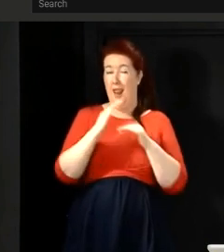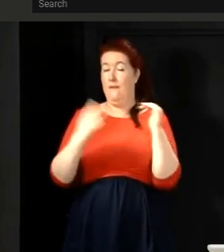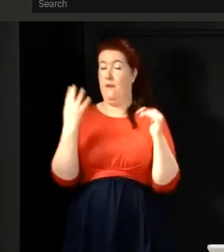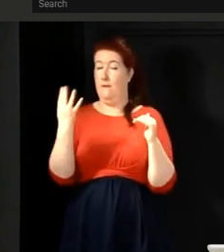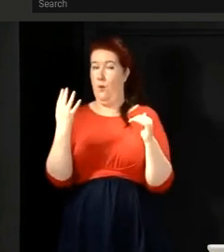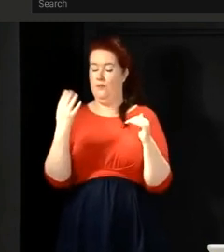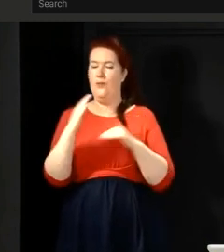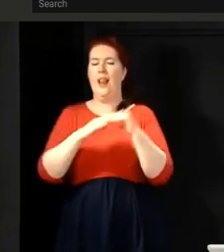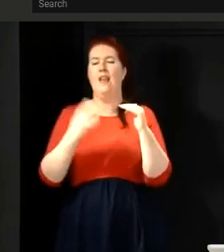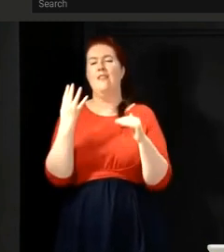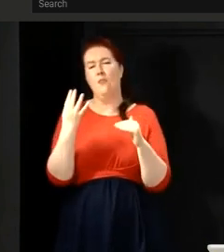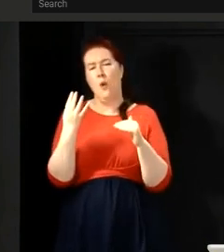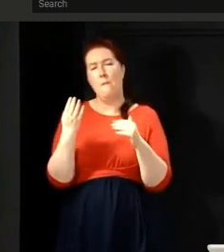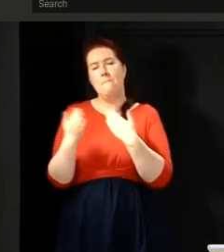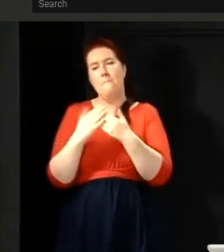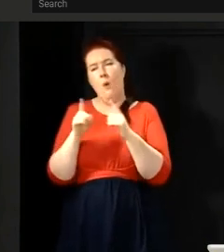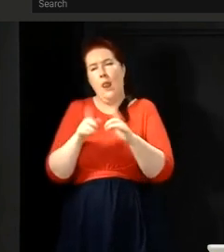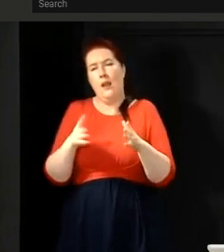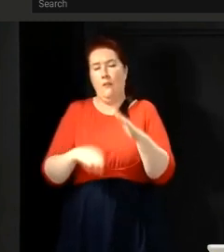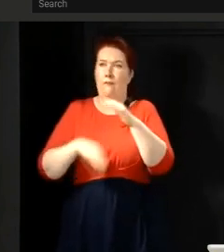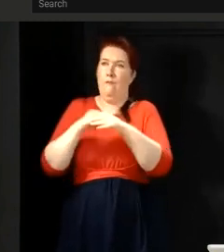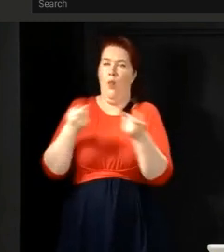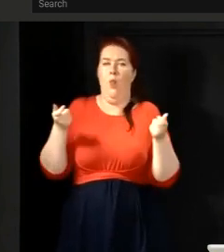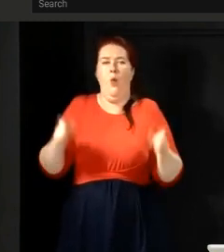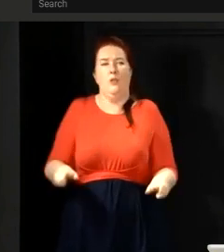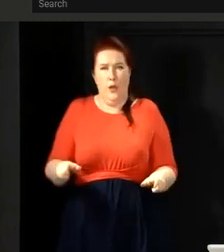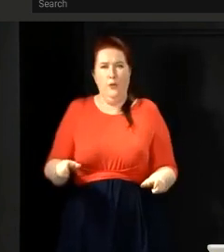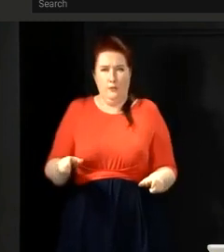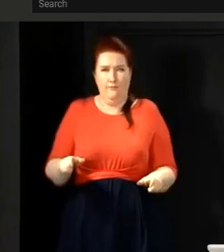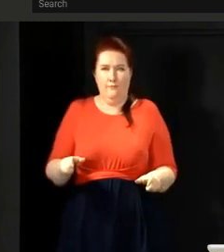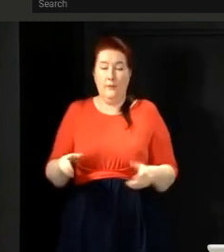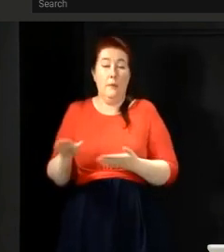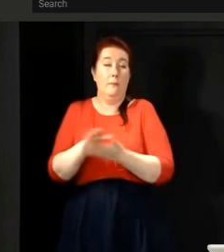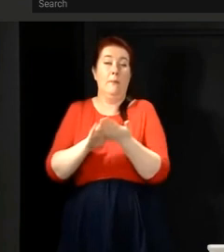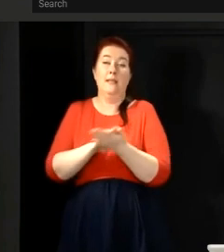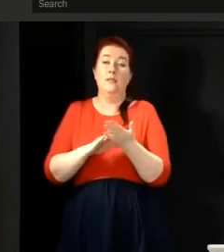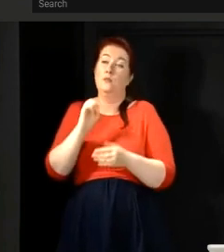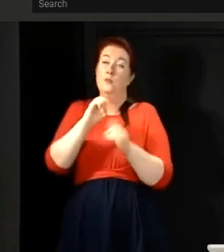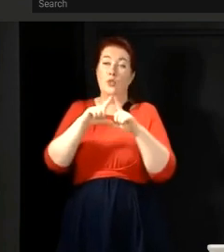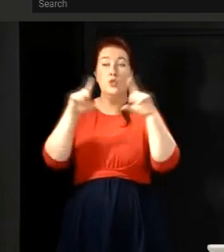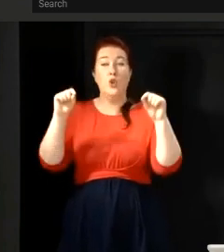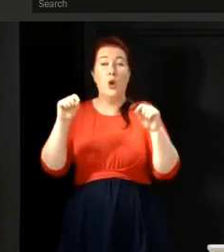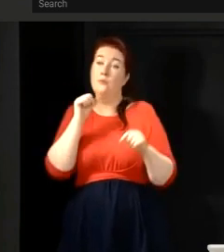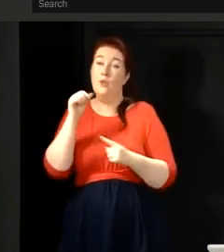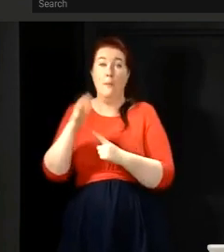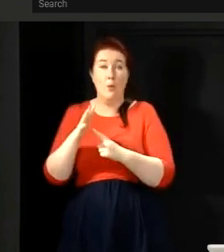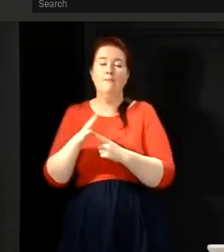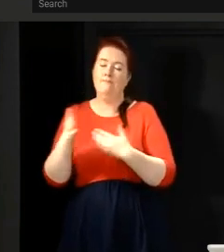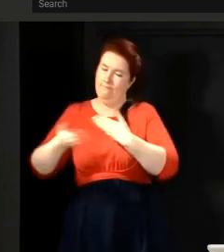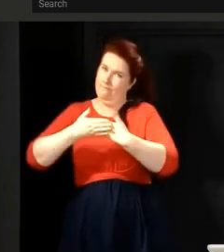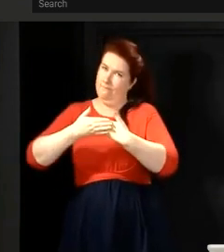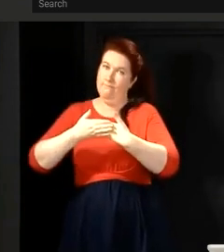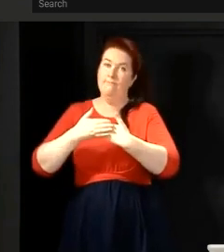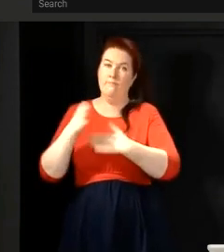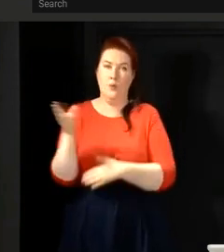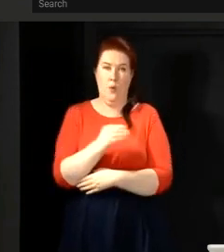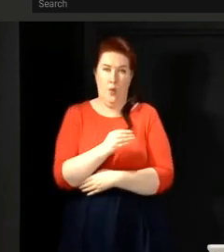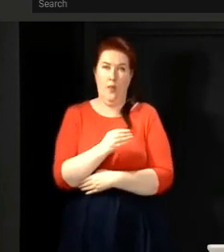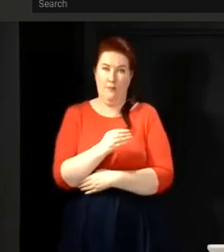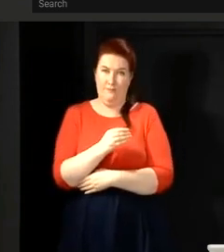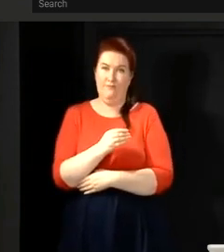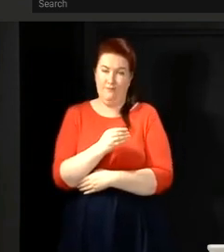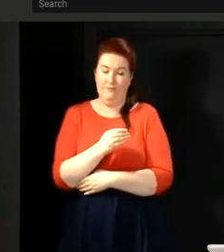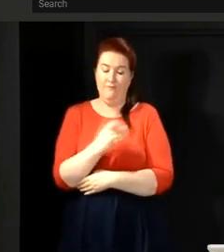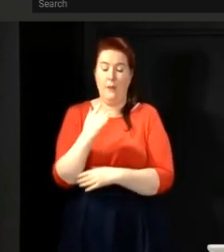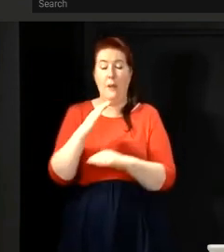at level 4 are closer to a full lockdown. For example, non-essential shops would have to close at level 4. However,